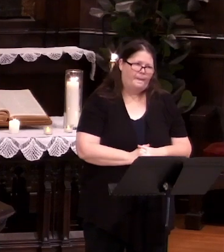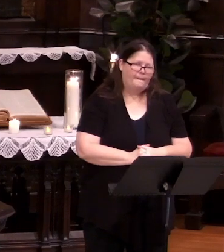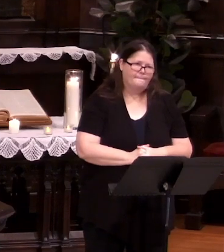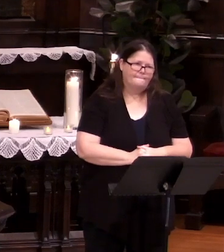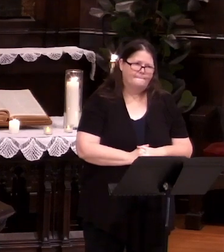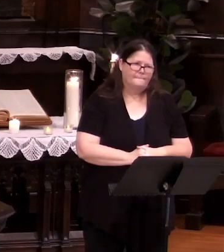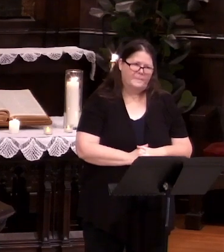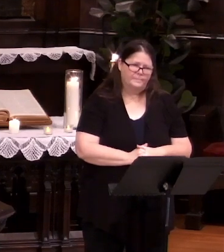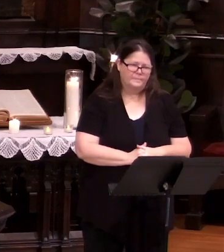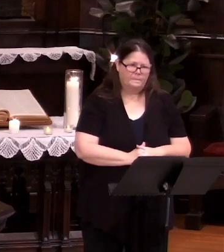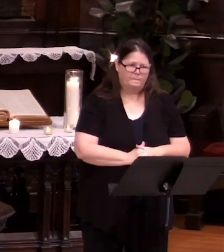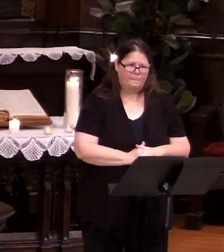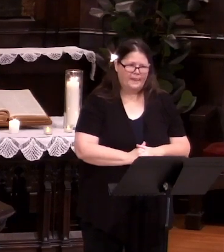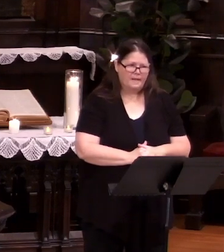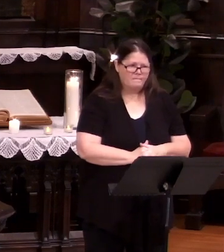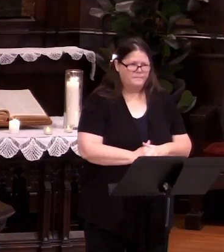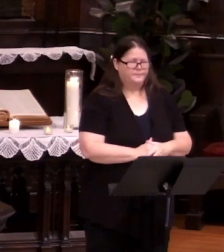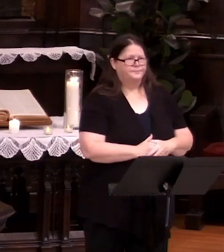So